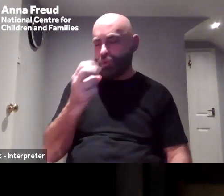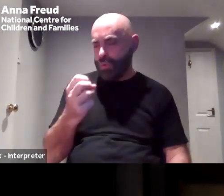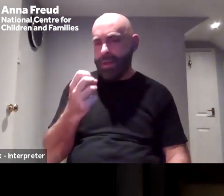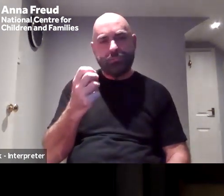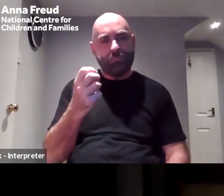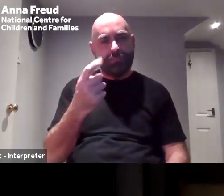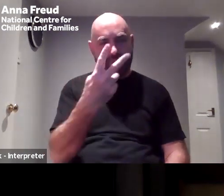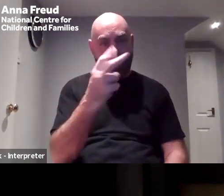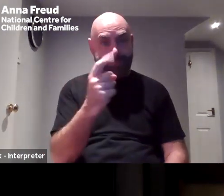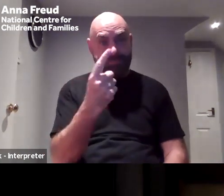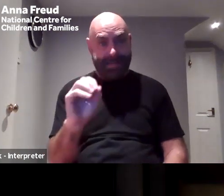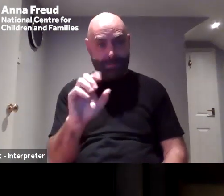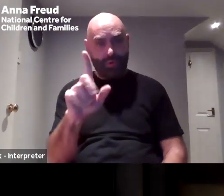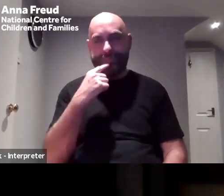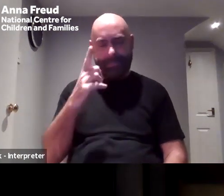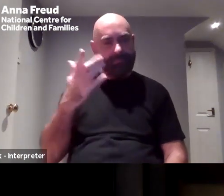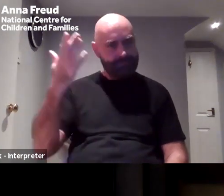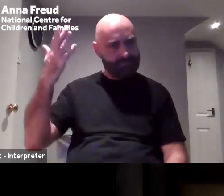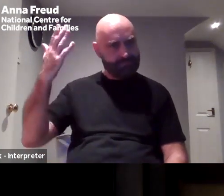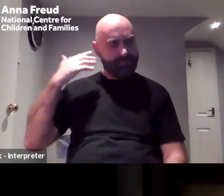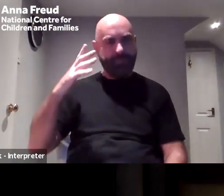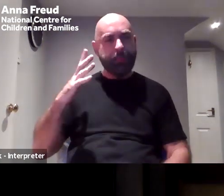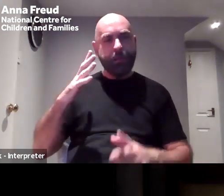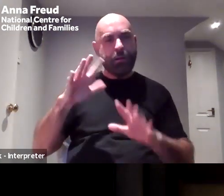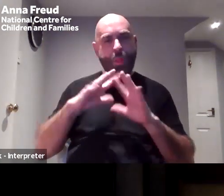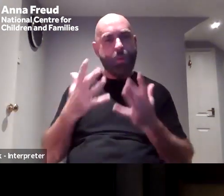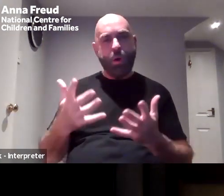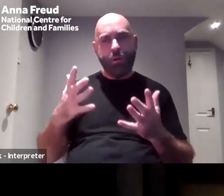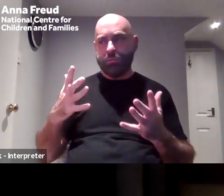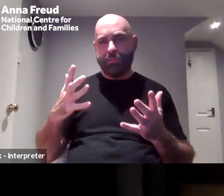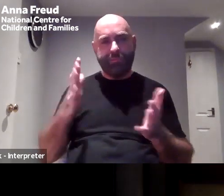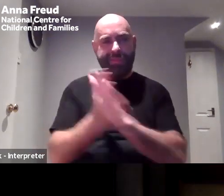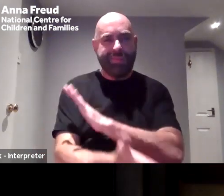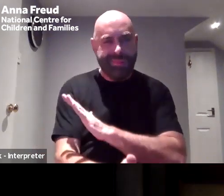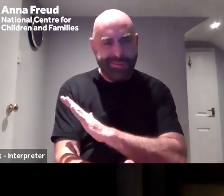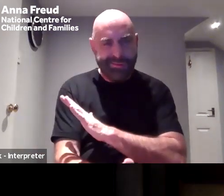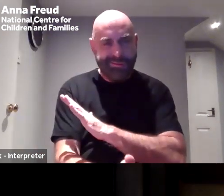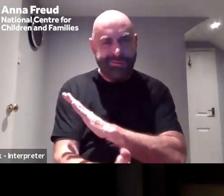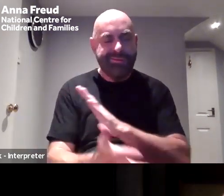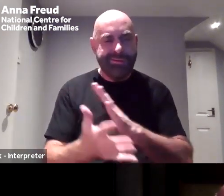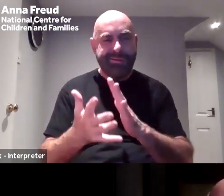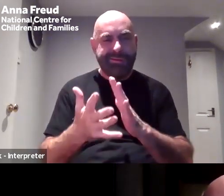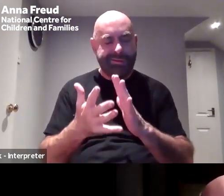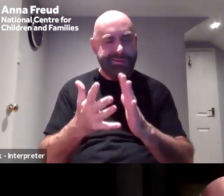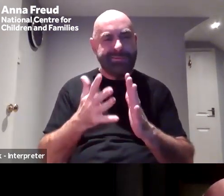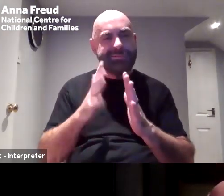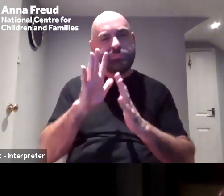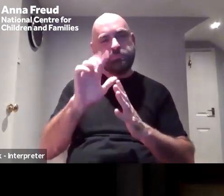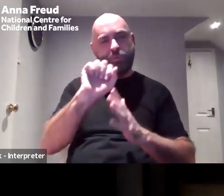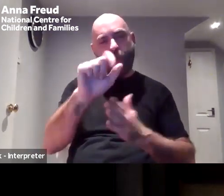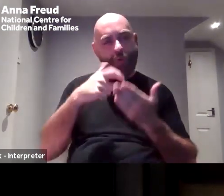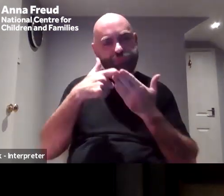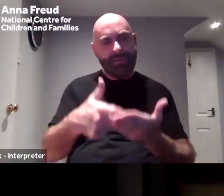2010, and the world went against us. Went against your